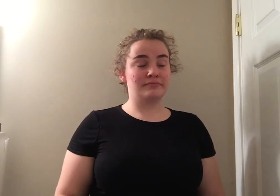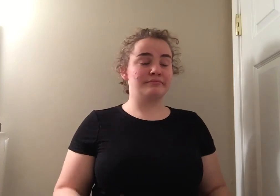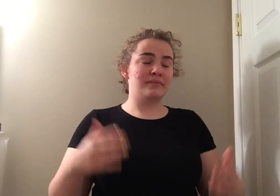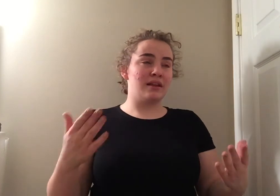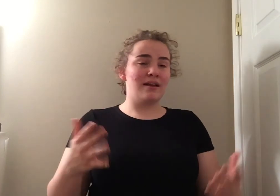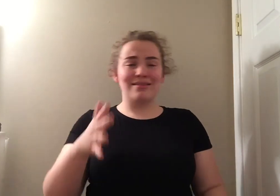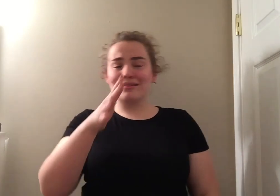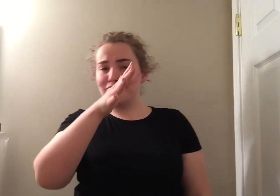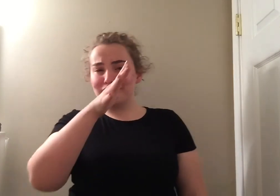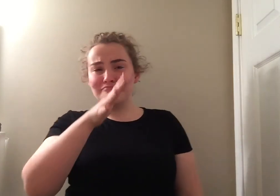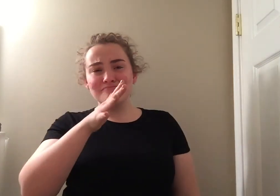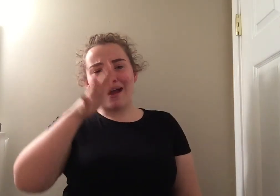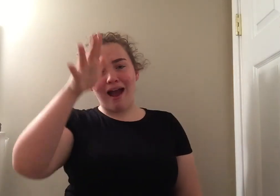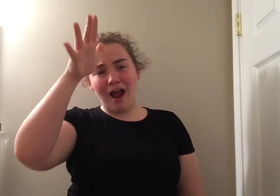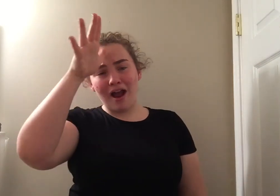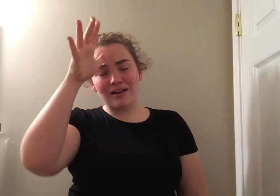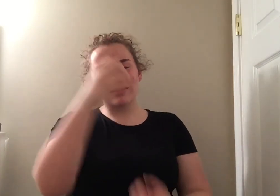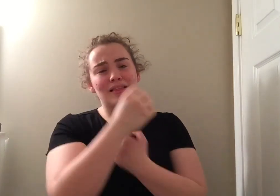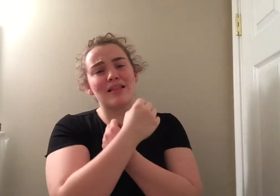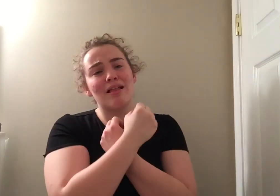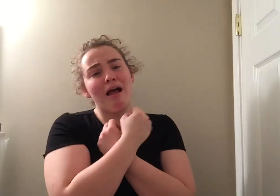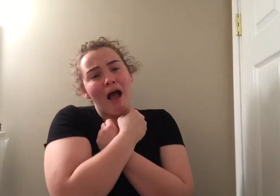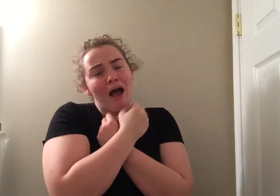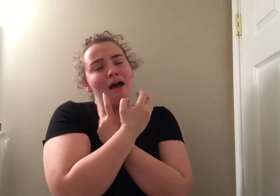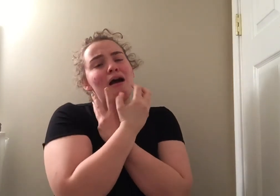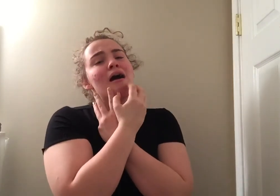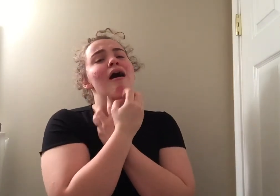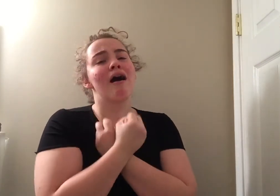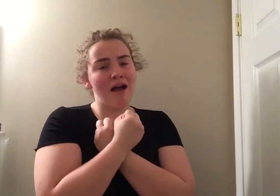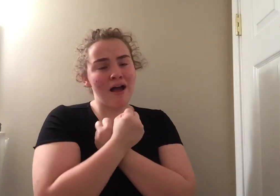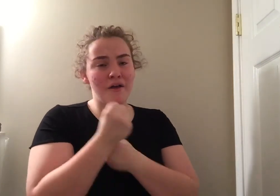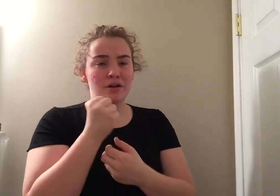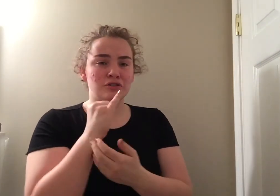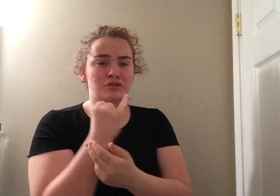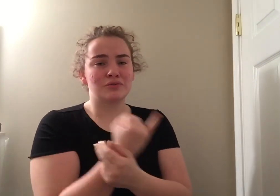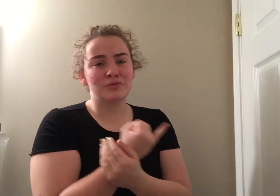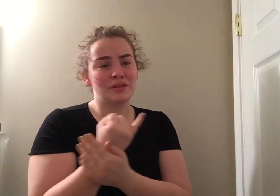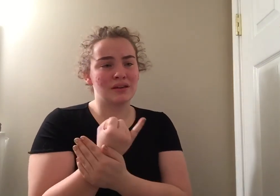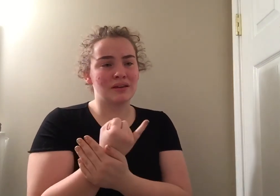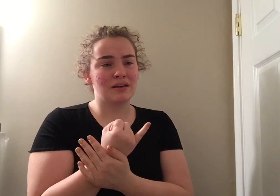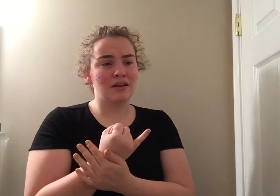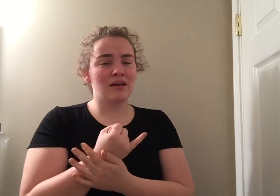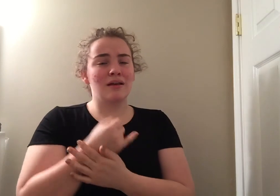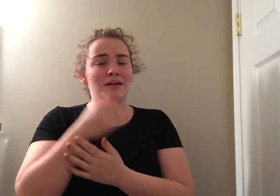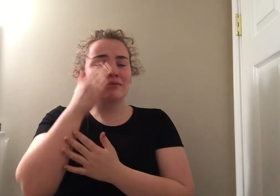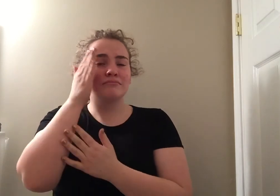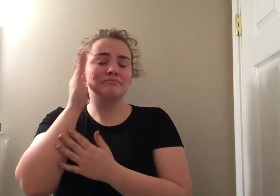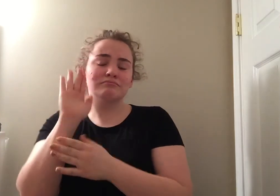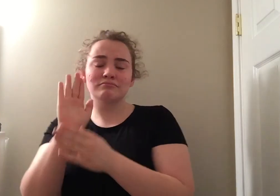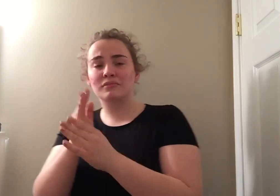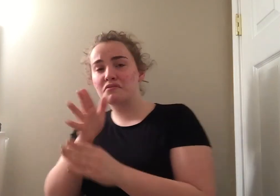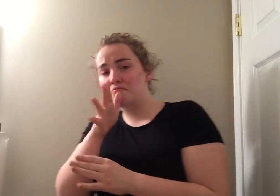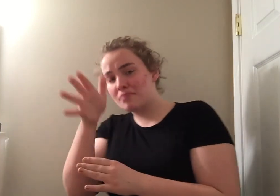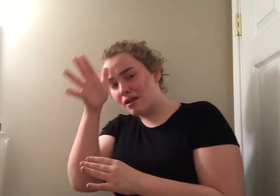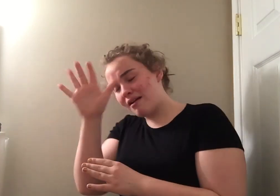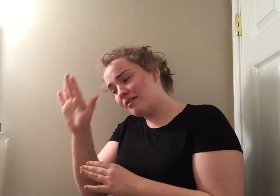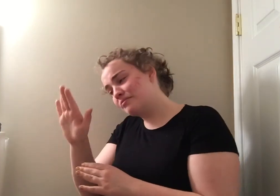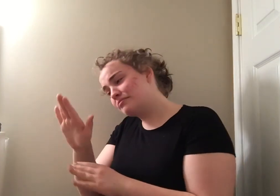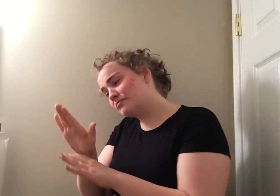kissed his wet pink nose. They admired his small black eyes. And they stroked his sweet white fur. Julius